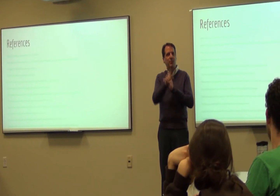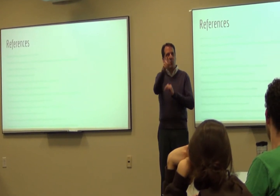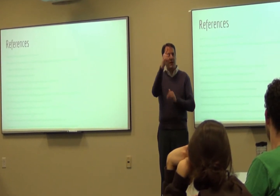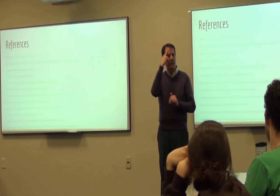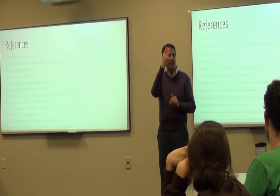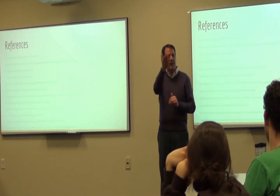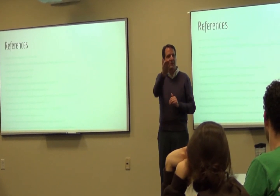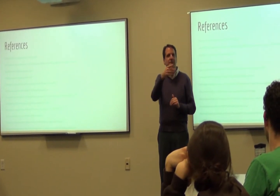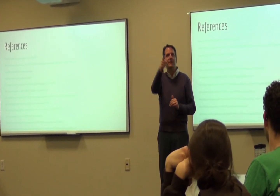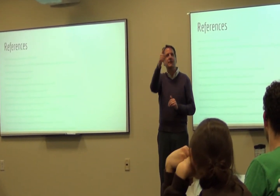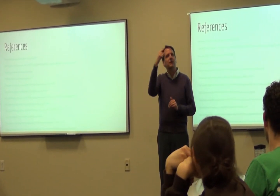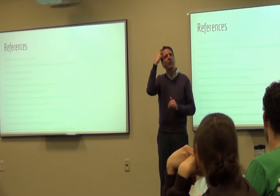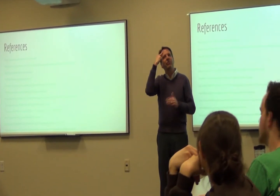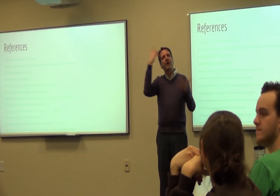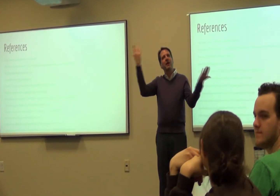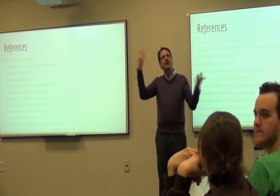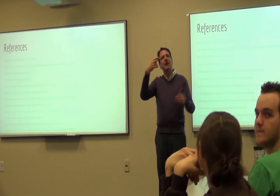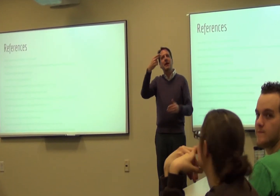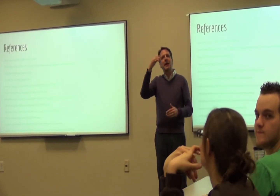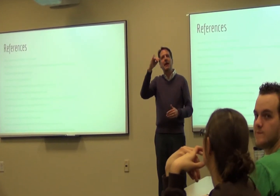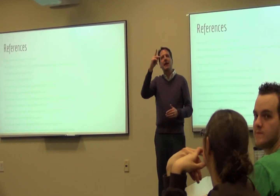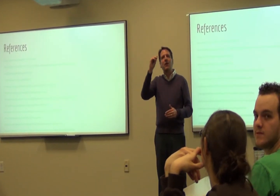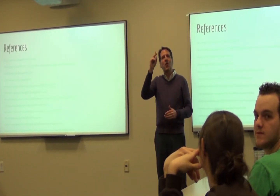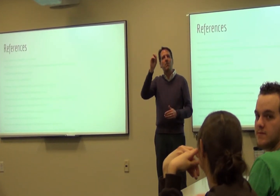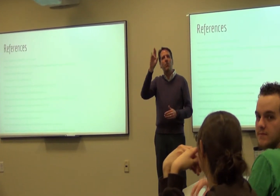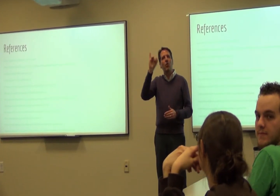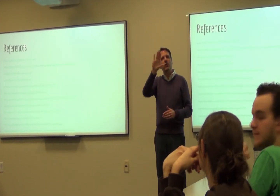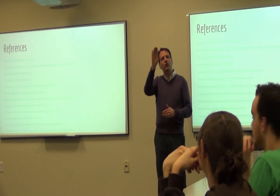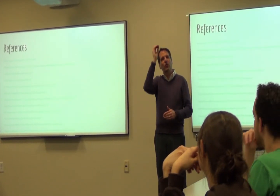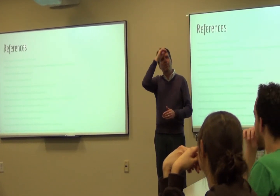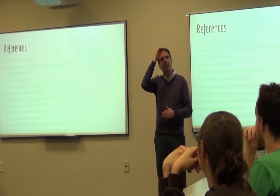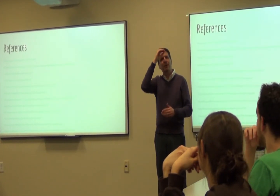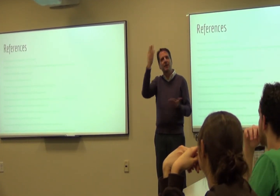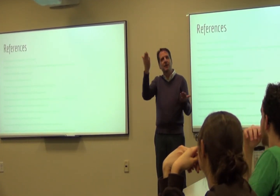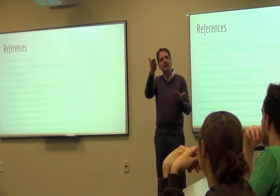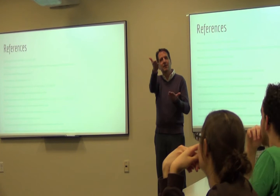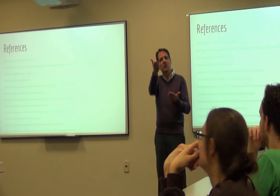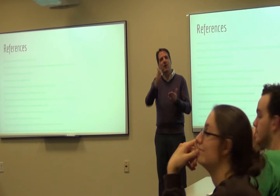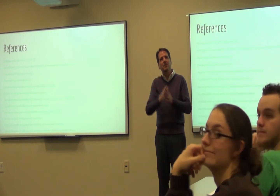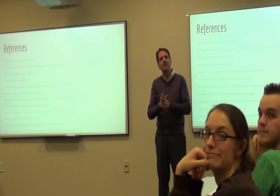Well, ask our Japanese expert what he thinks. The hikobo?